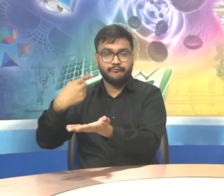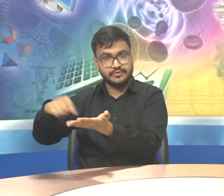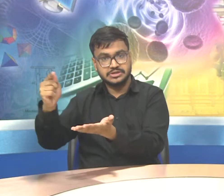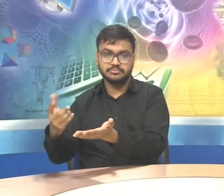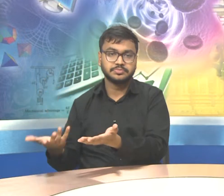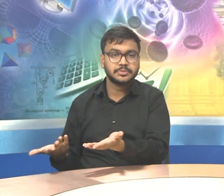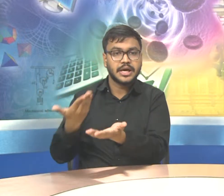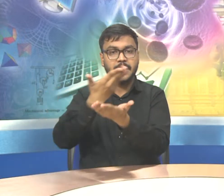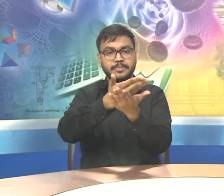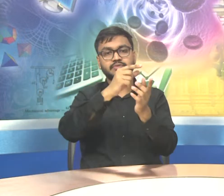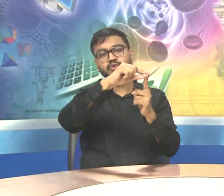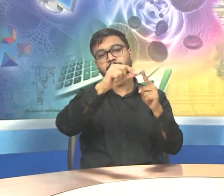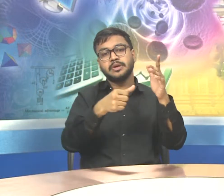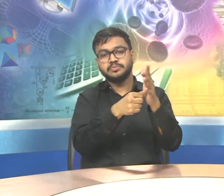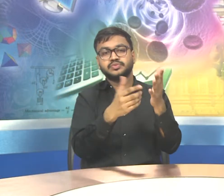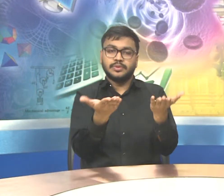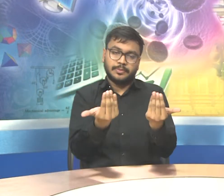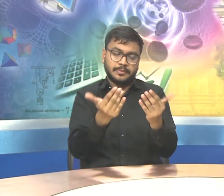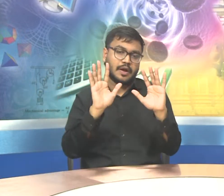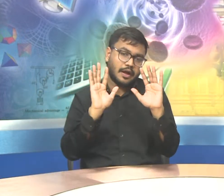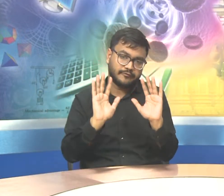so the impeachment will be succeed.